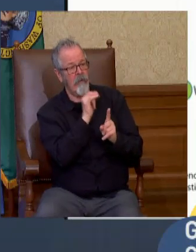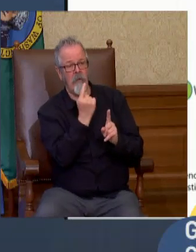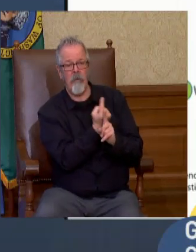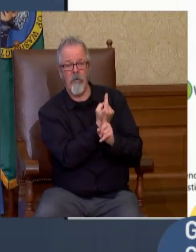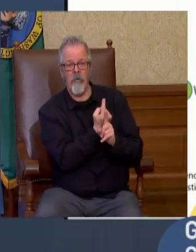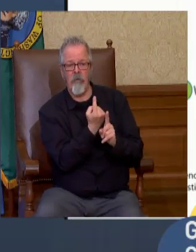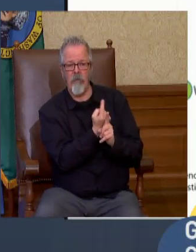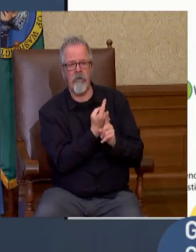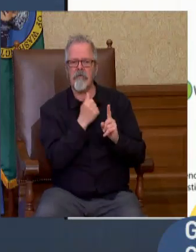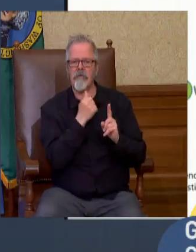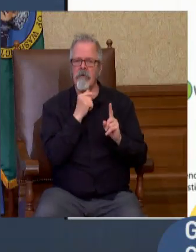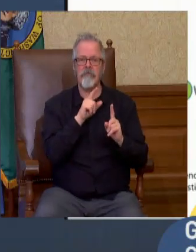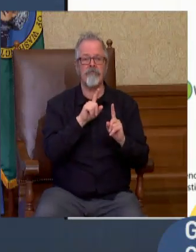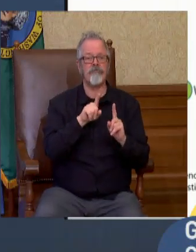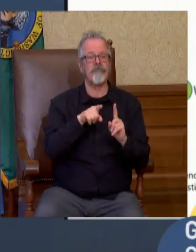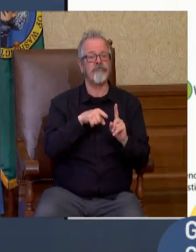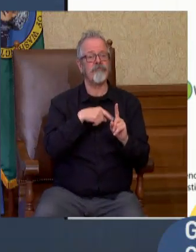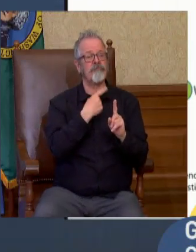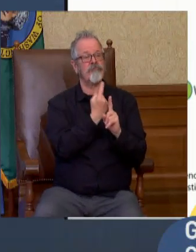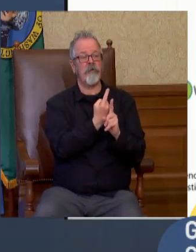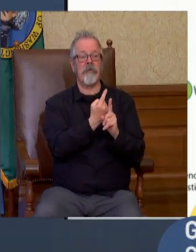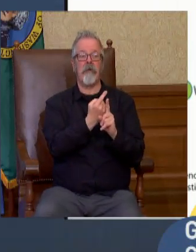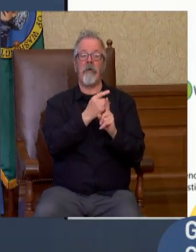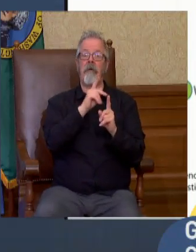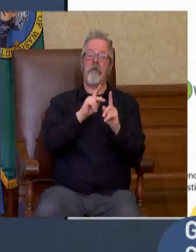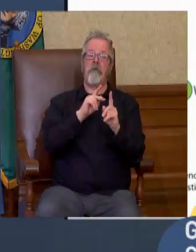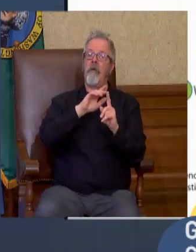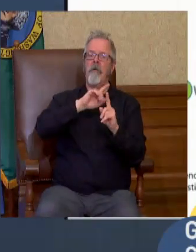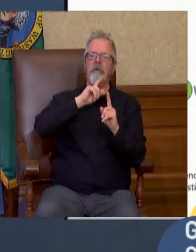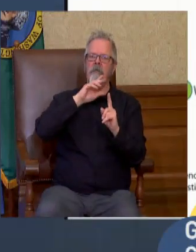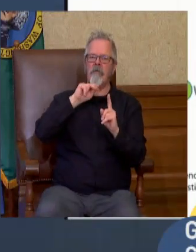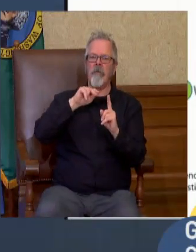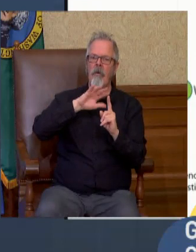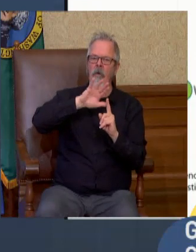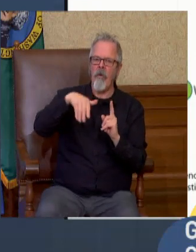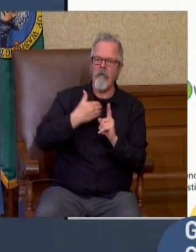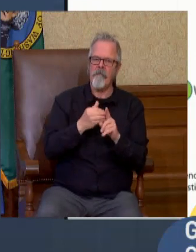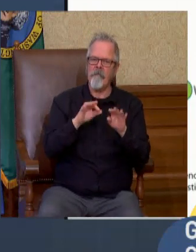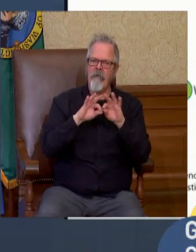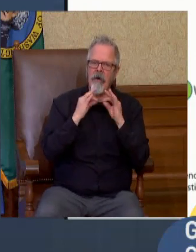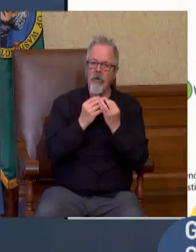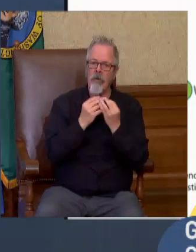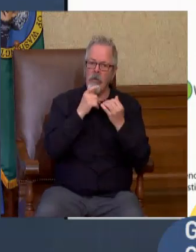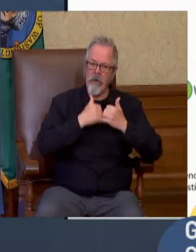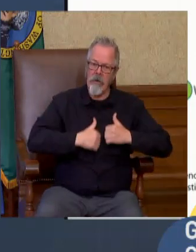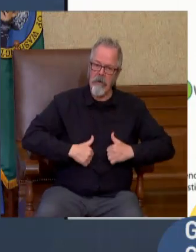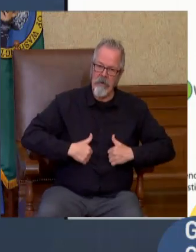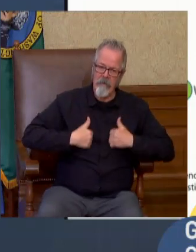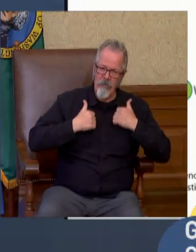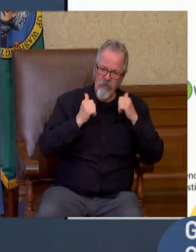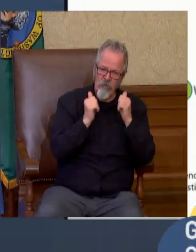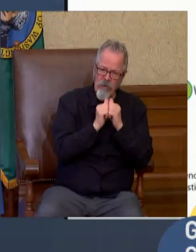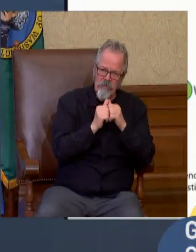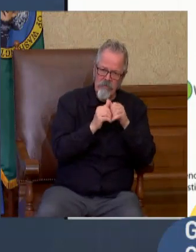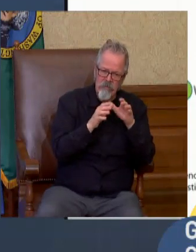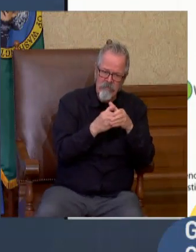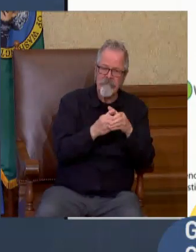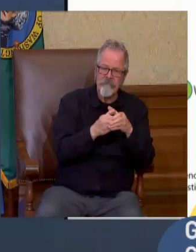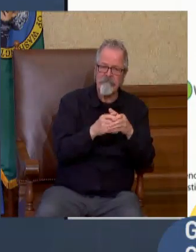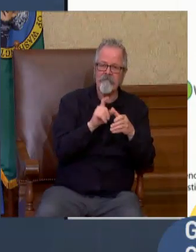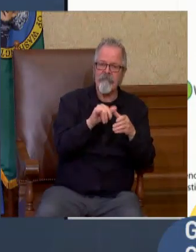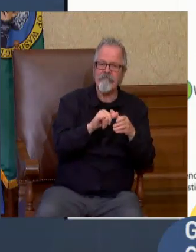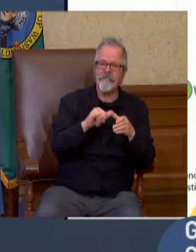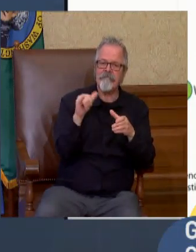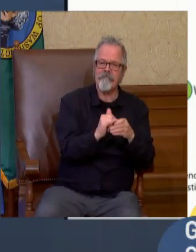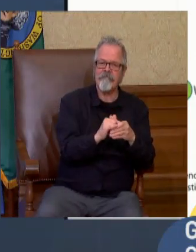house, except maybe for a moment's walk around the house. So that's going to be very challenging for our families, but it is